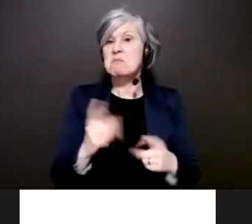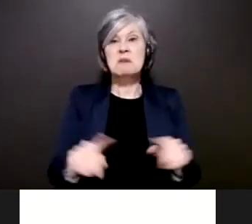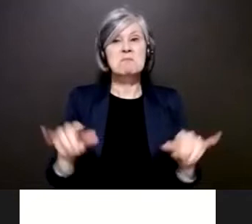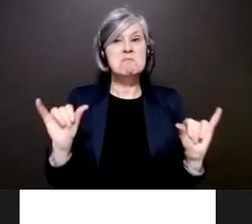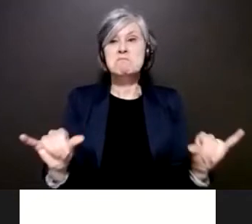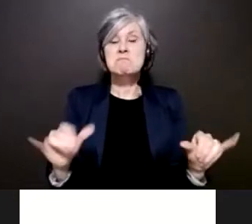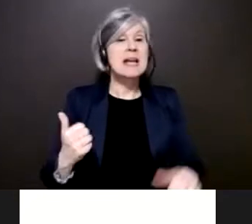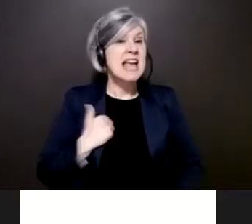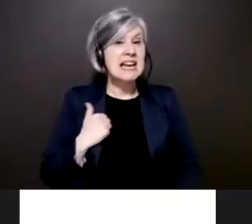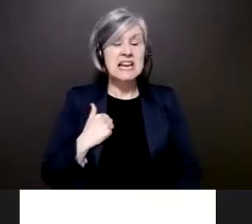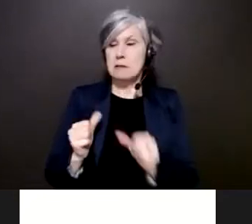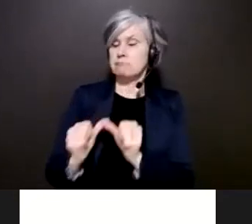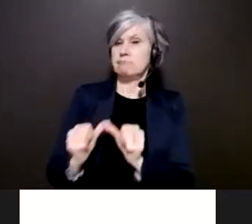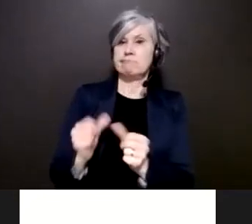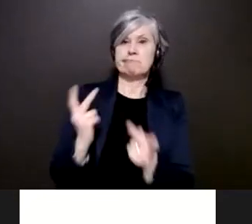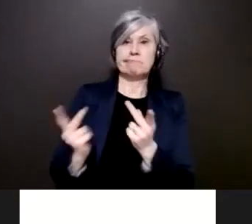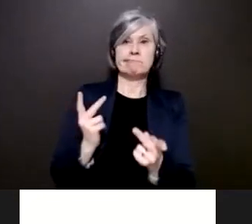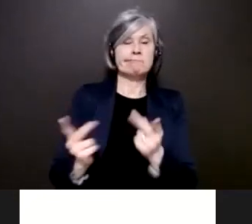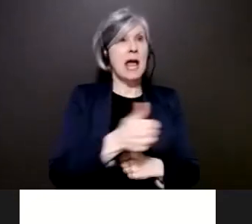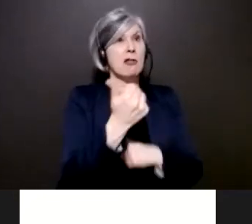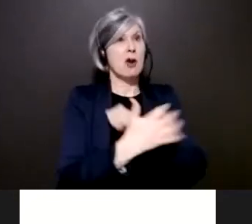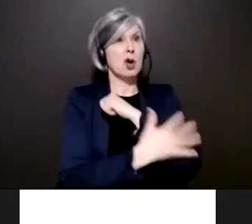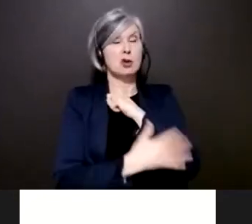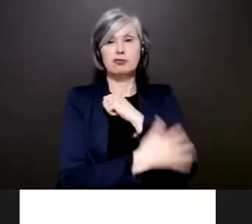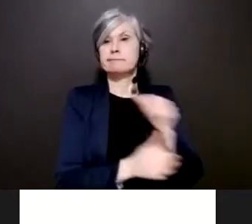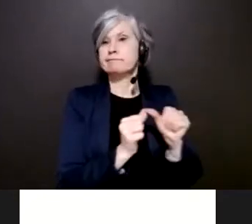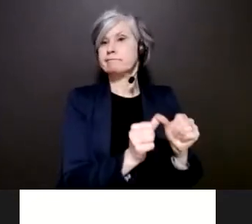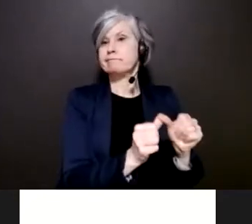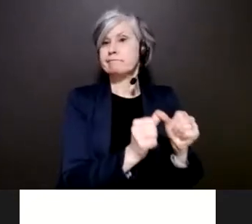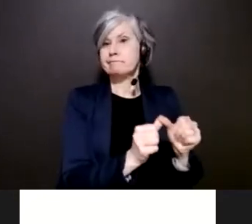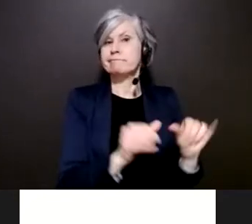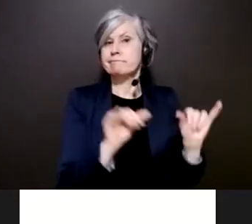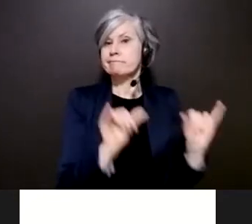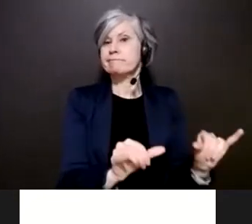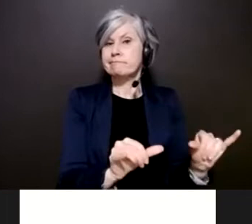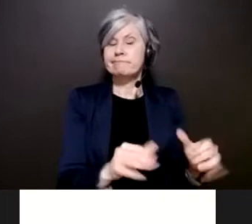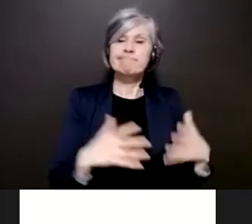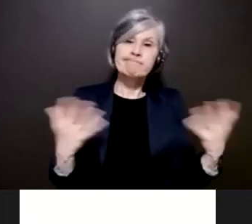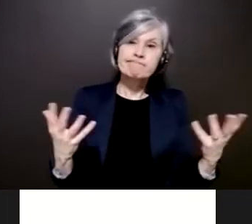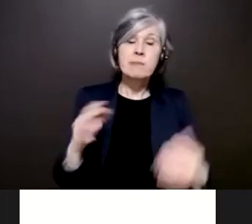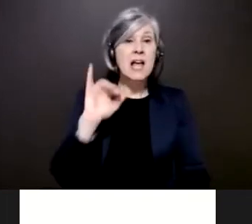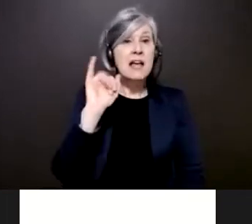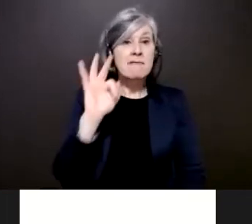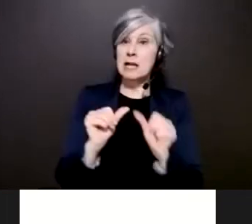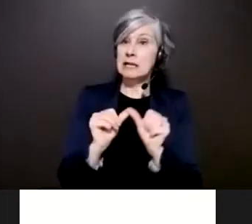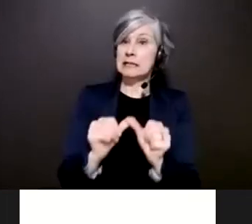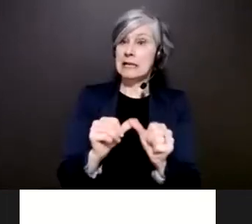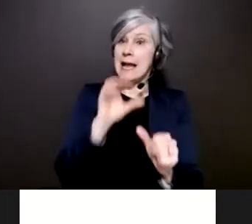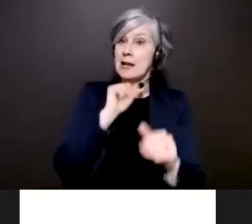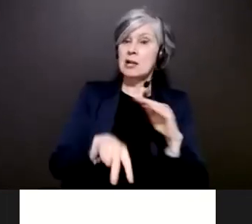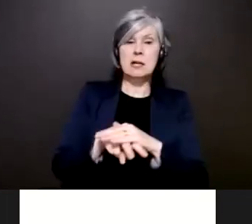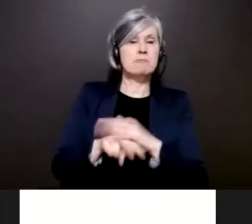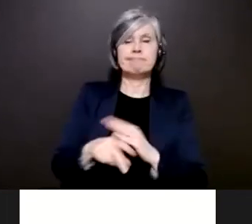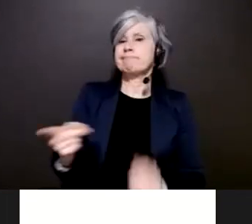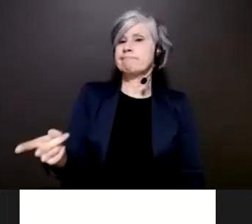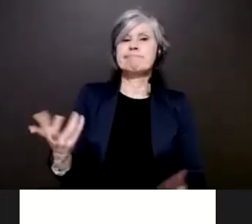Canada. Ageism is a major barrier to the enjoyment of human rights by older people. It must be reduced by changing